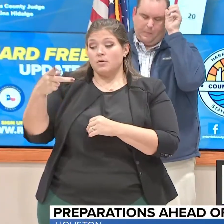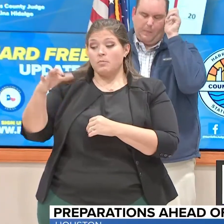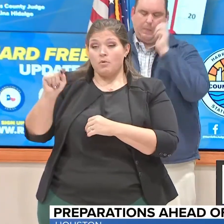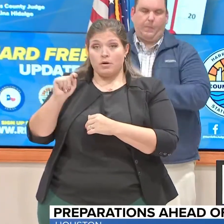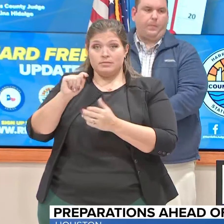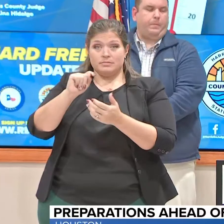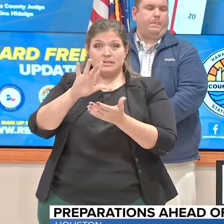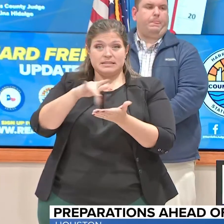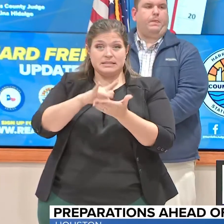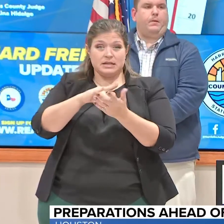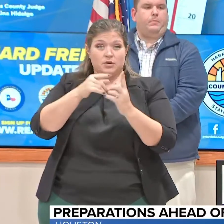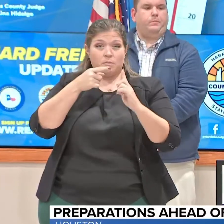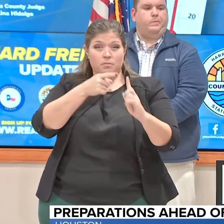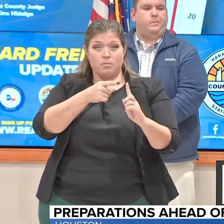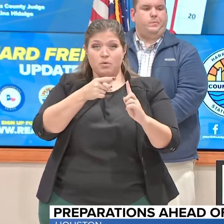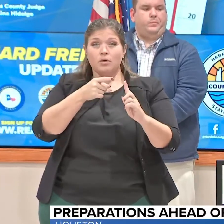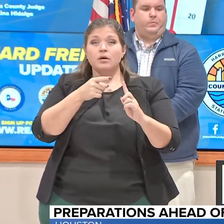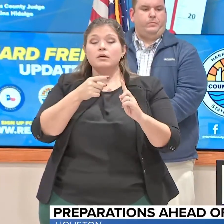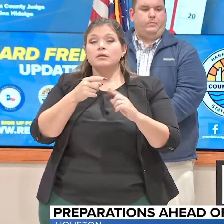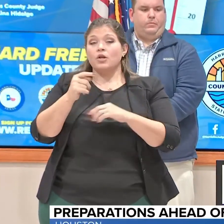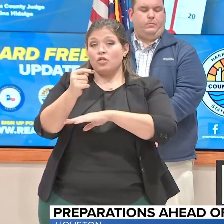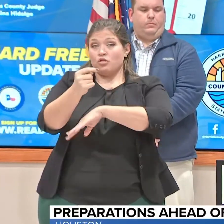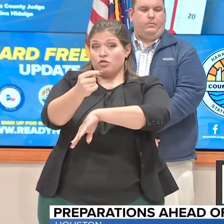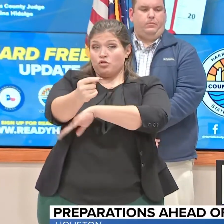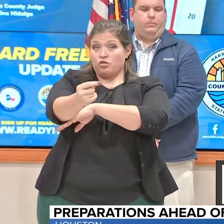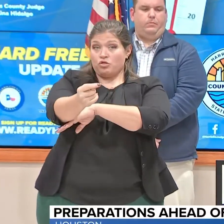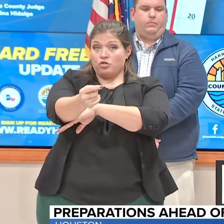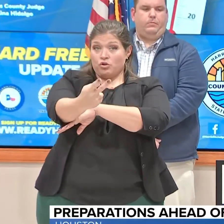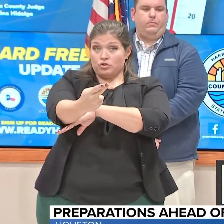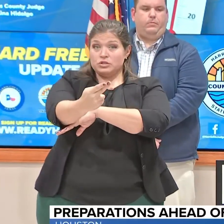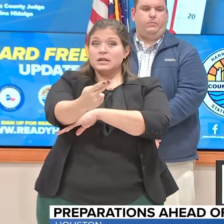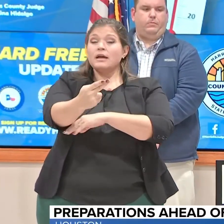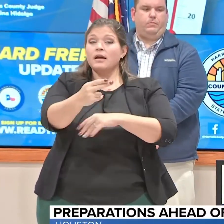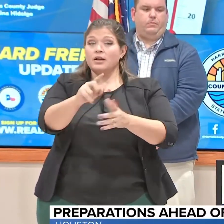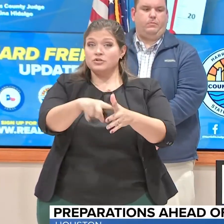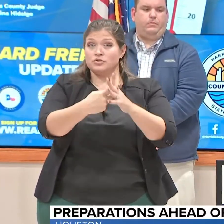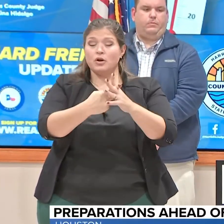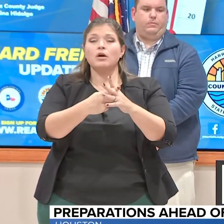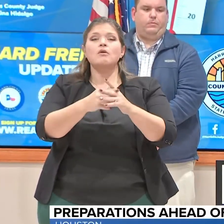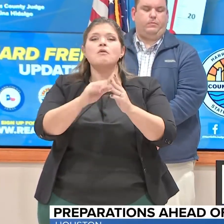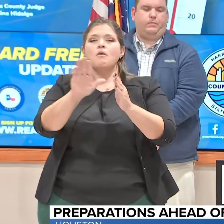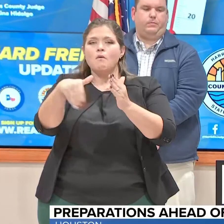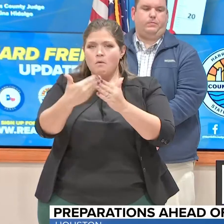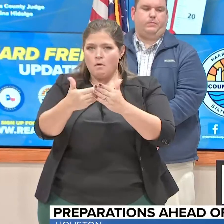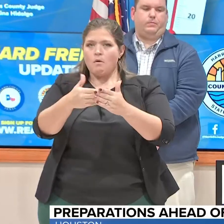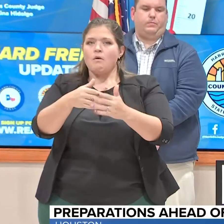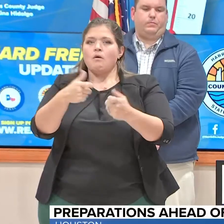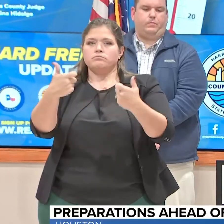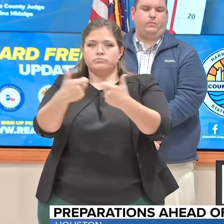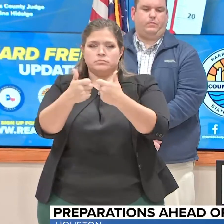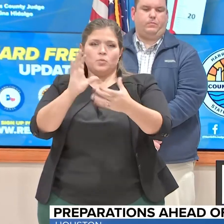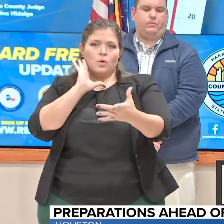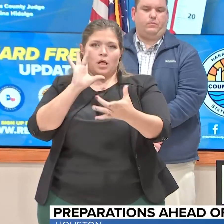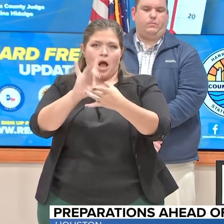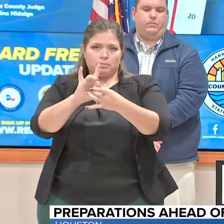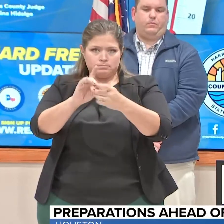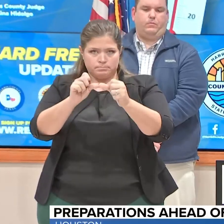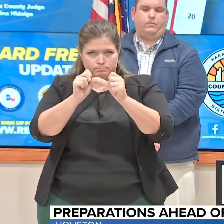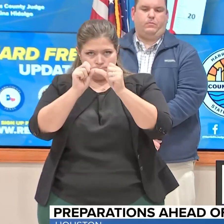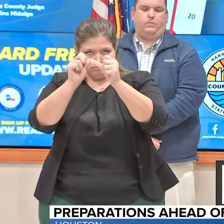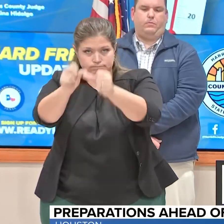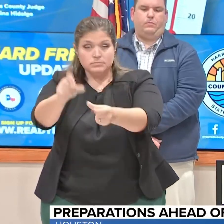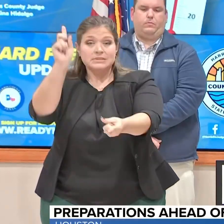will not be disconnecting people's power. And that will go through, I believe, Tuesday of next